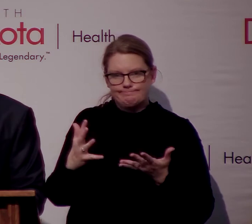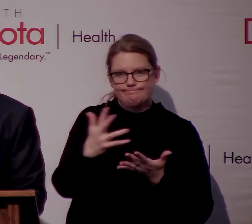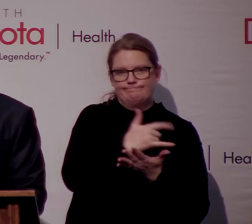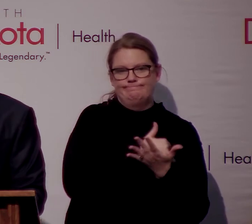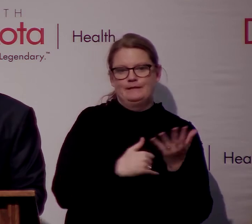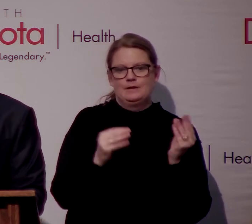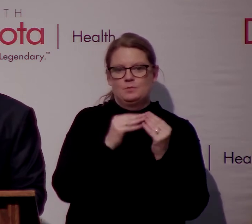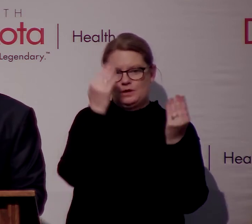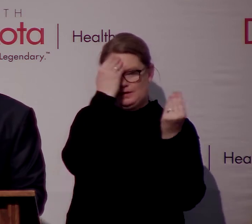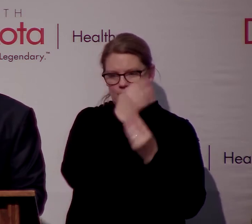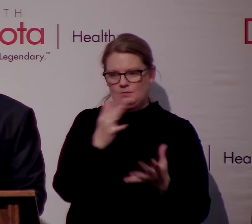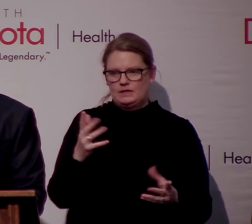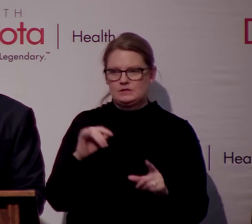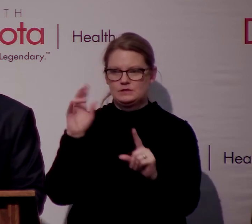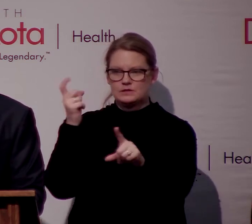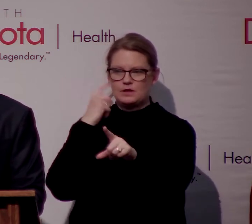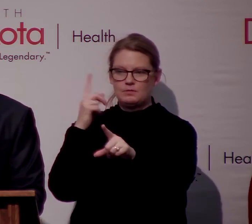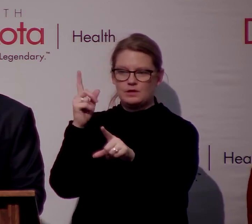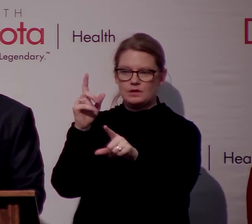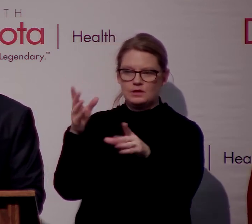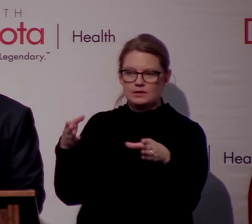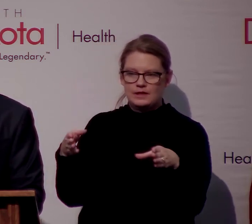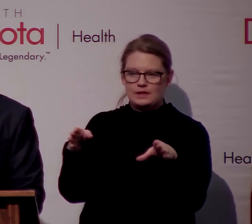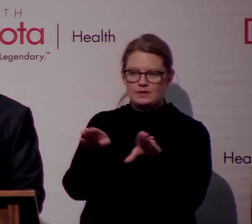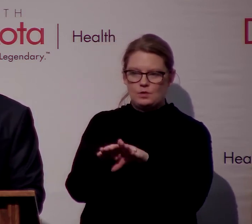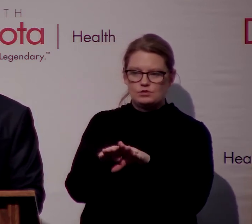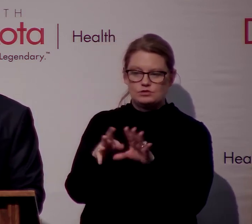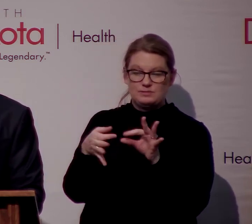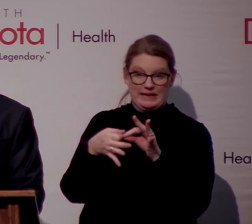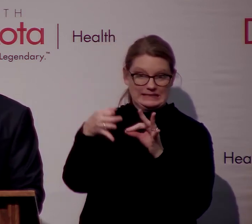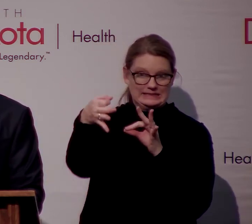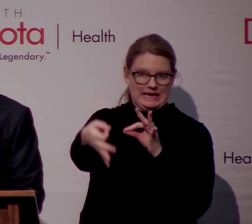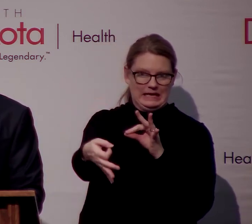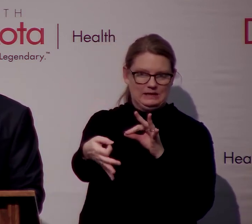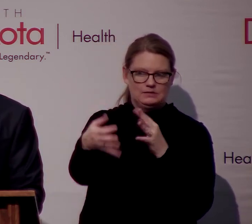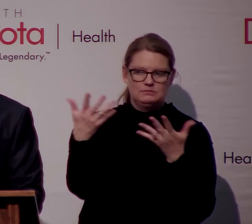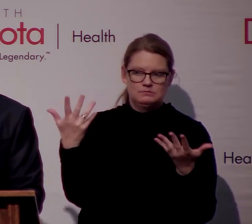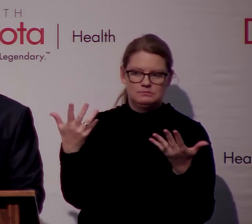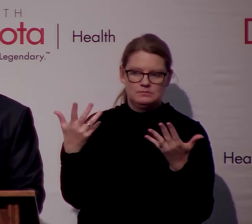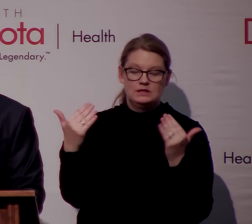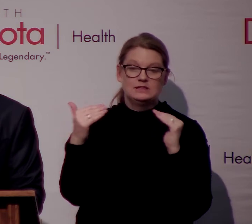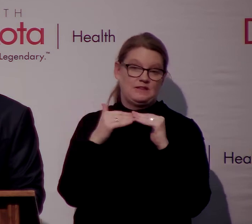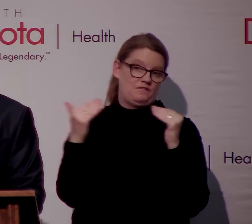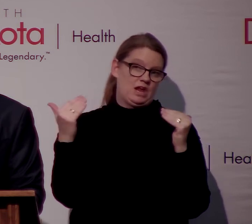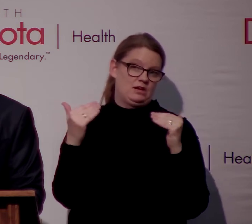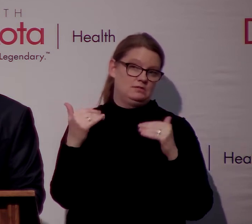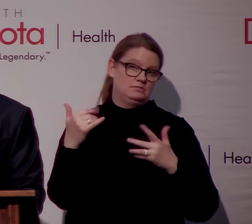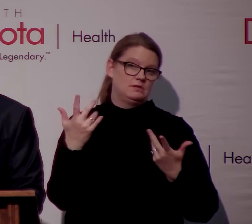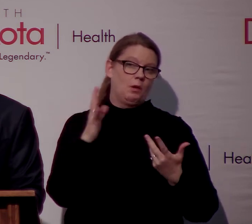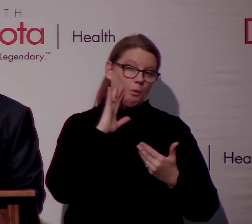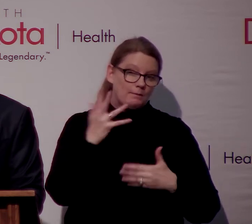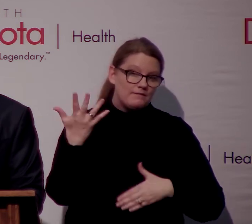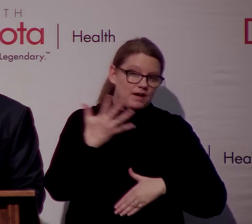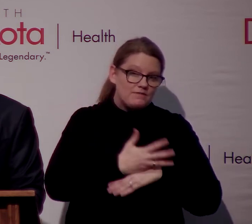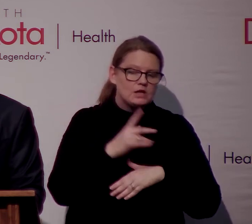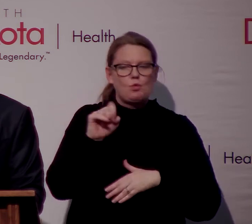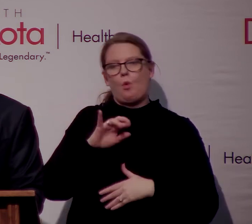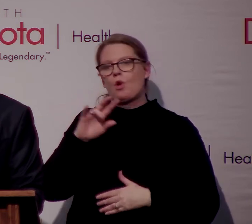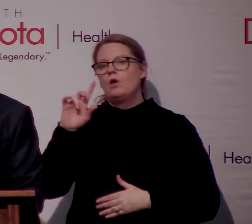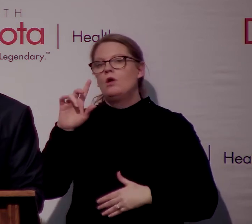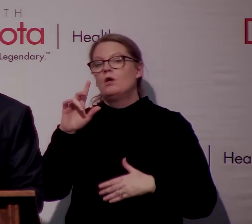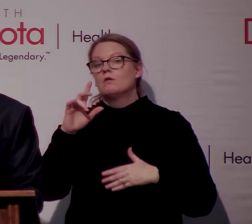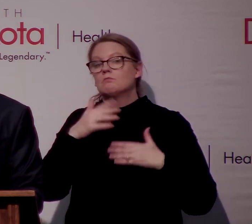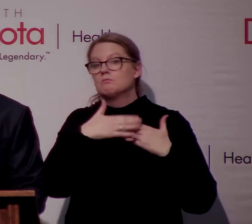information. Governor, could these closures be extended at some point? Is it fair to say that this is at least 5 days, or is it only 5 days right